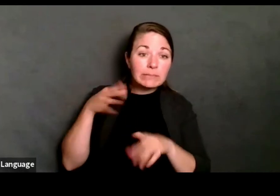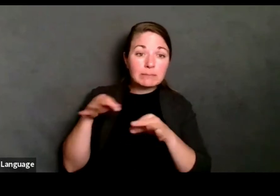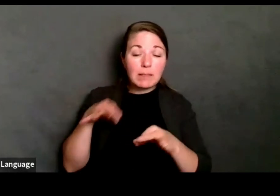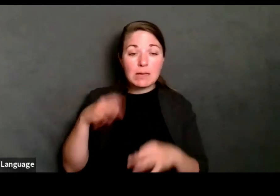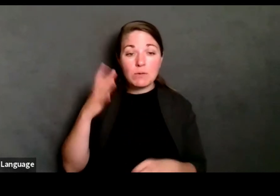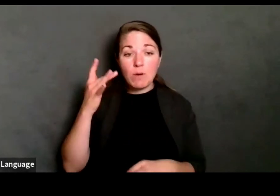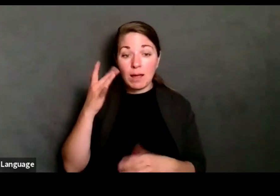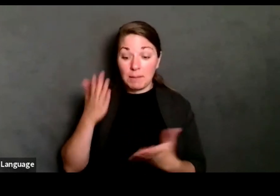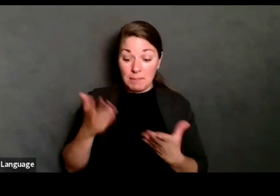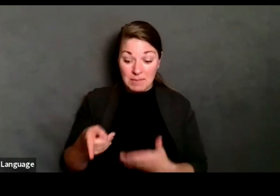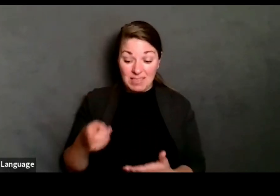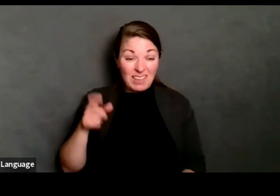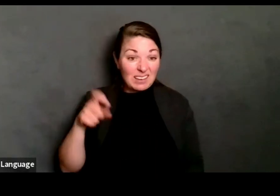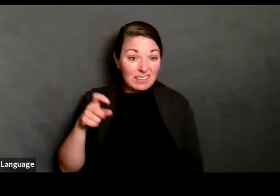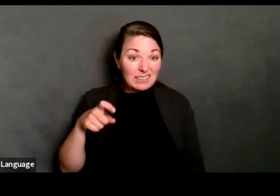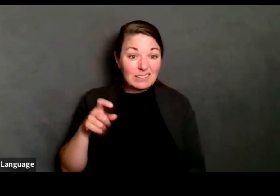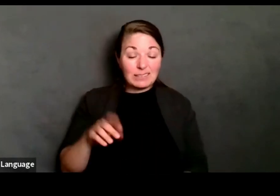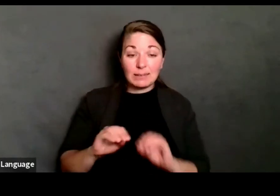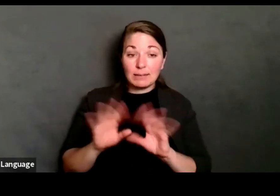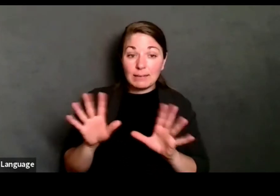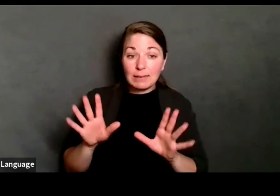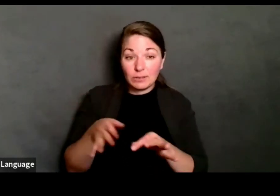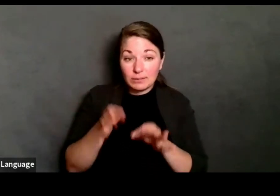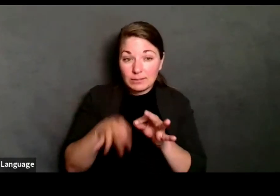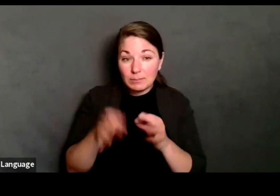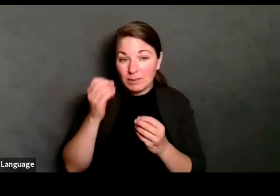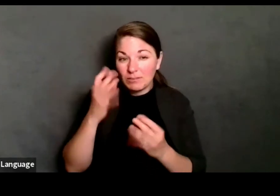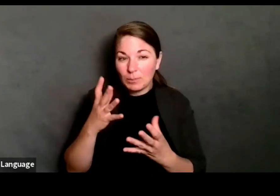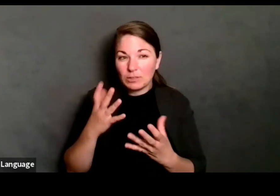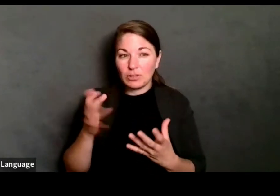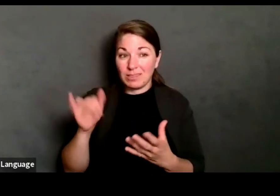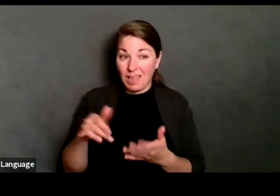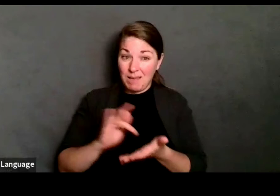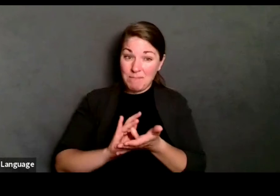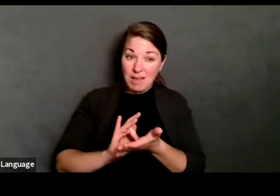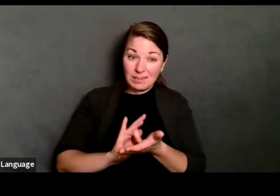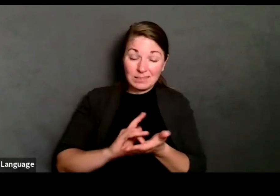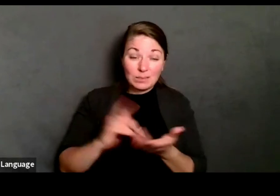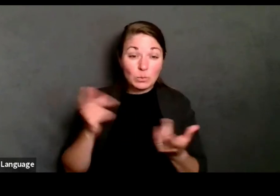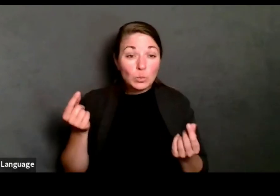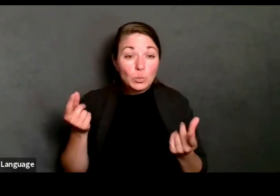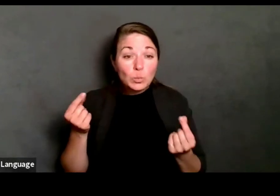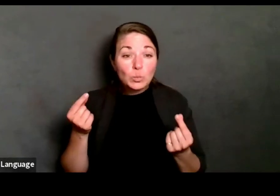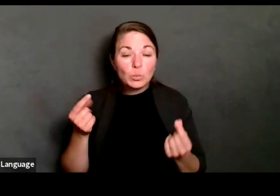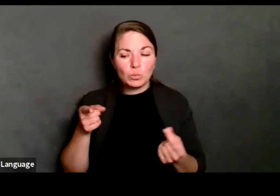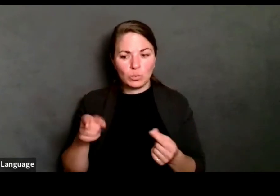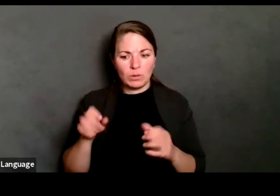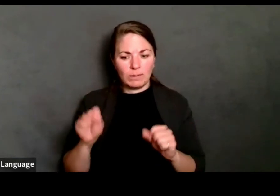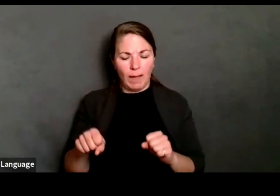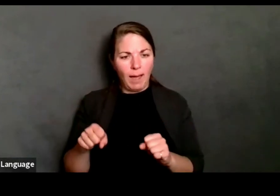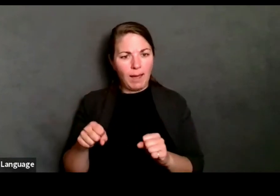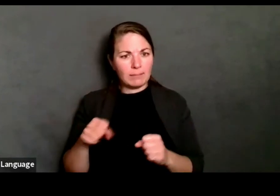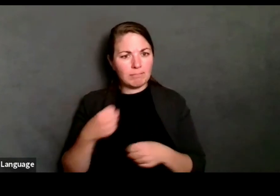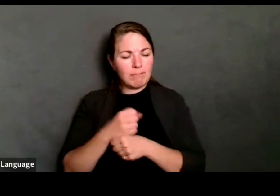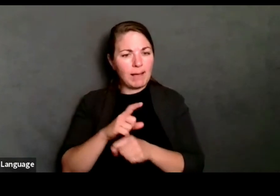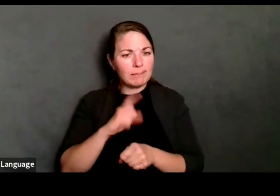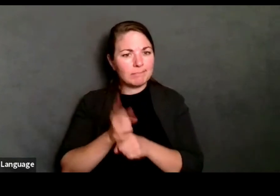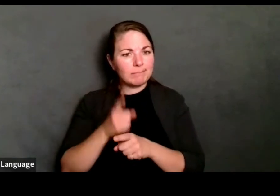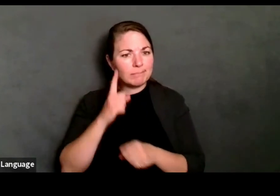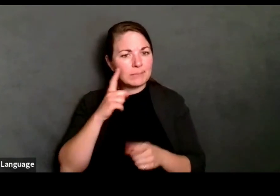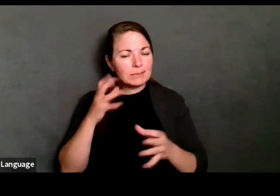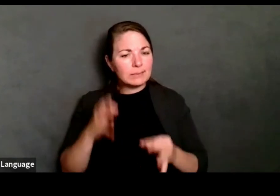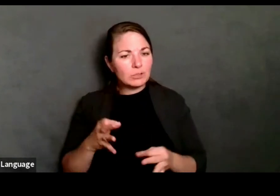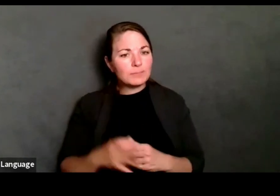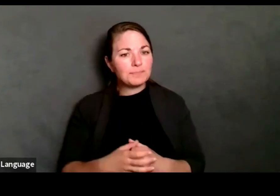helpful. They might need some simple, clear information about what those medicines do so that they can make an informed choice.